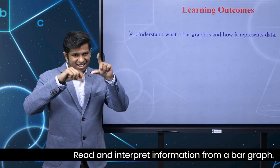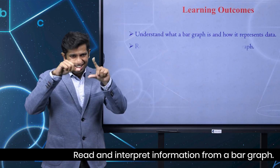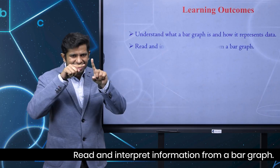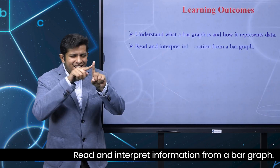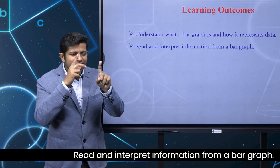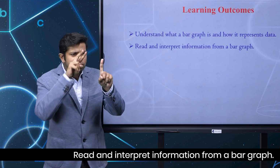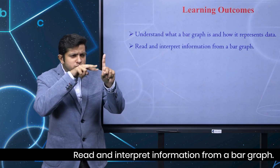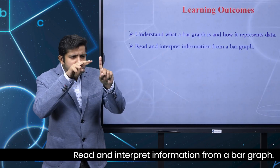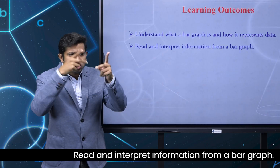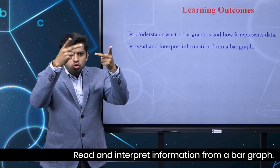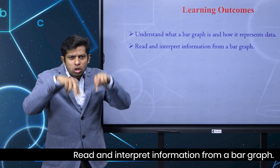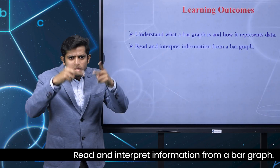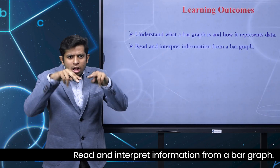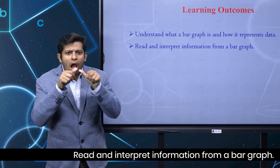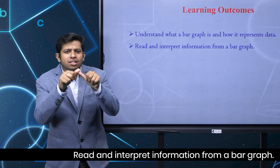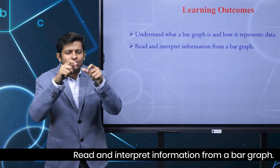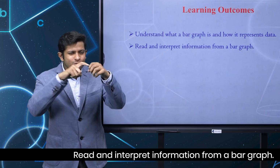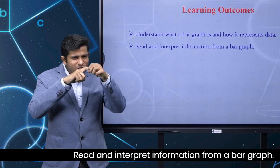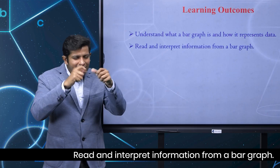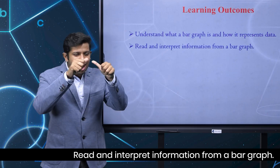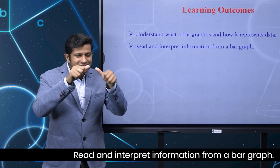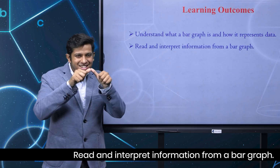Read and interpret information from a bar graph.